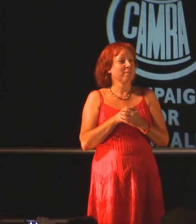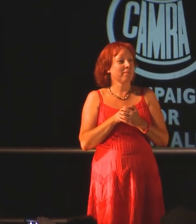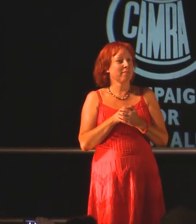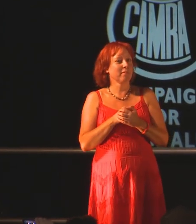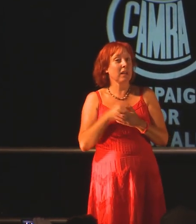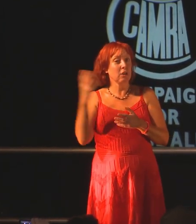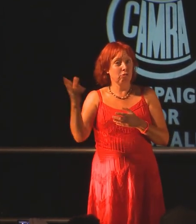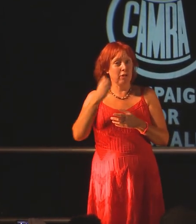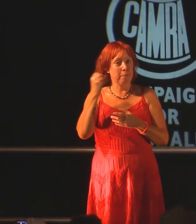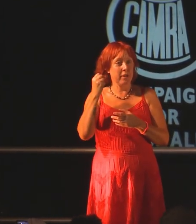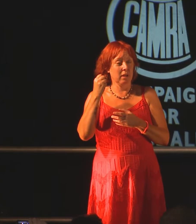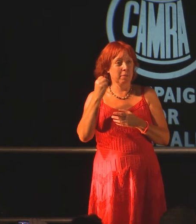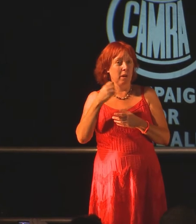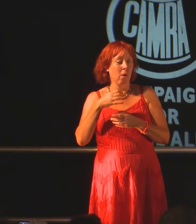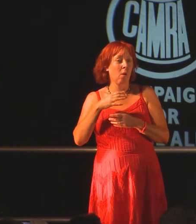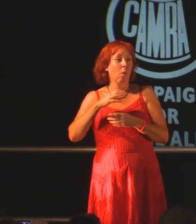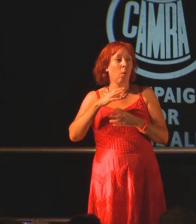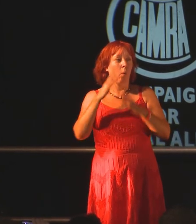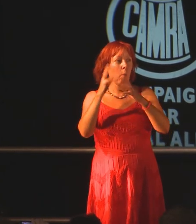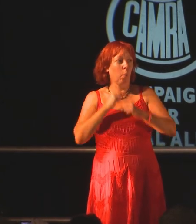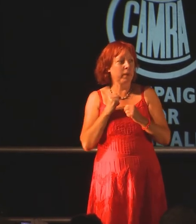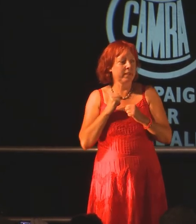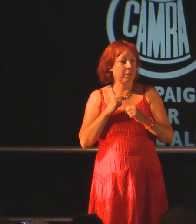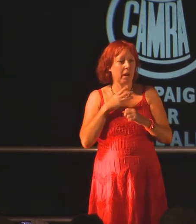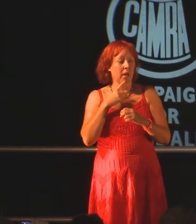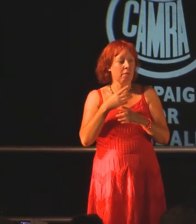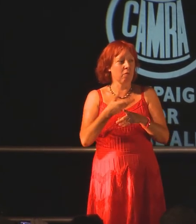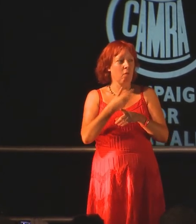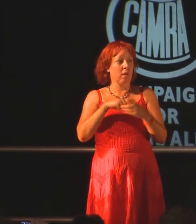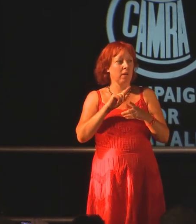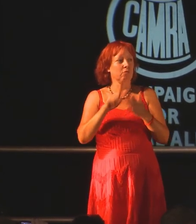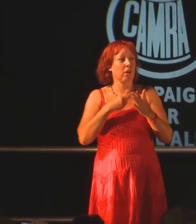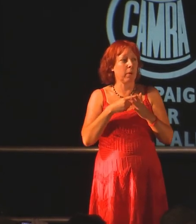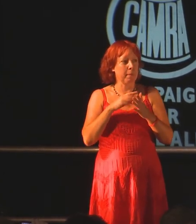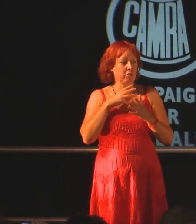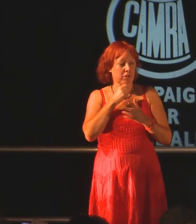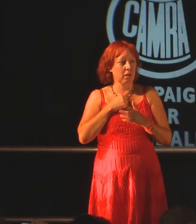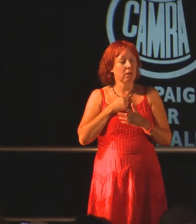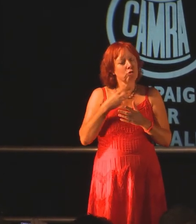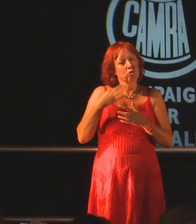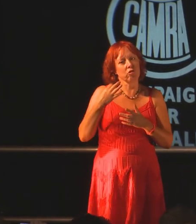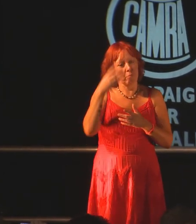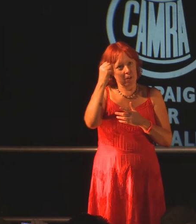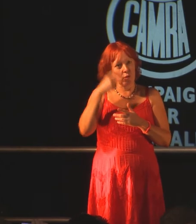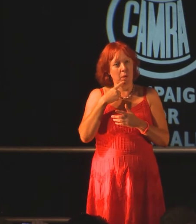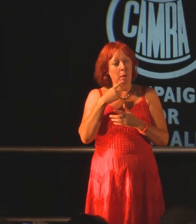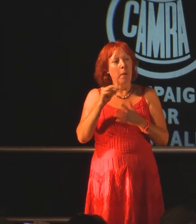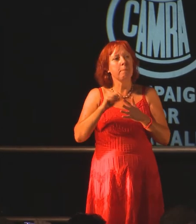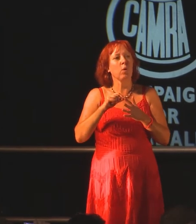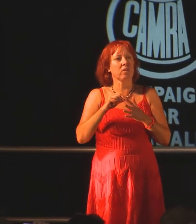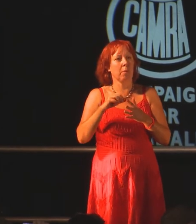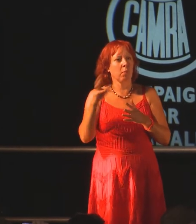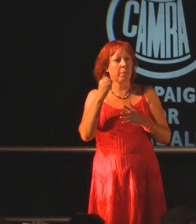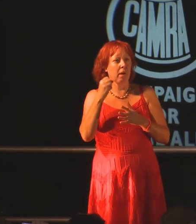A champion winter beer of Britain, this competition was held earlier this year, but just to remind you, Porter was won